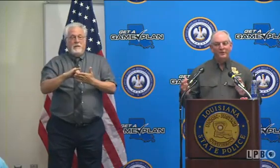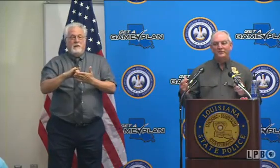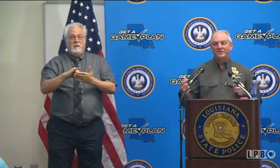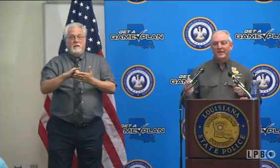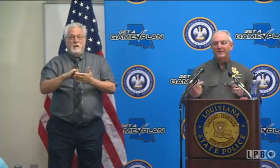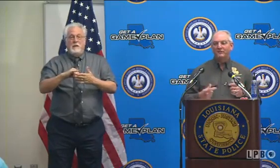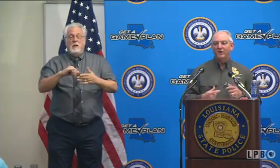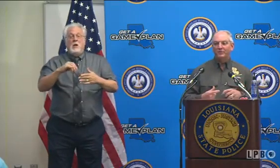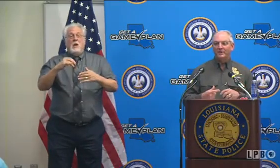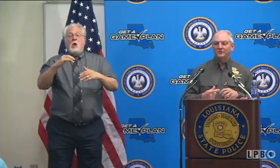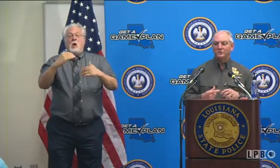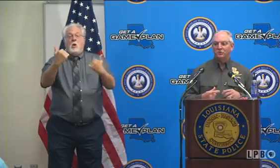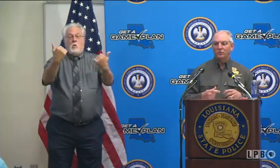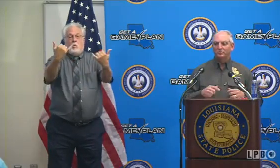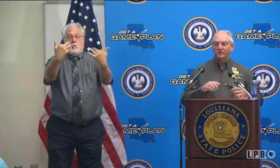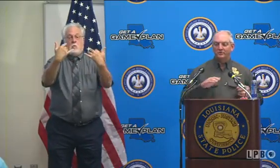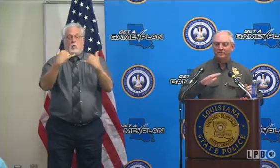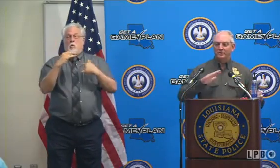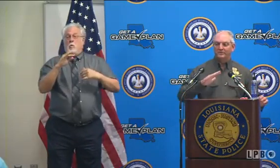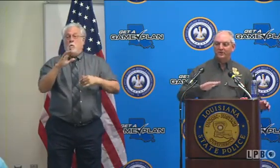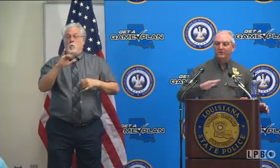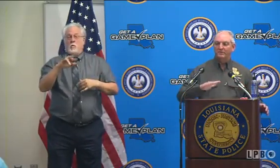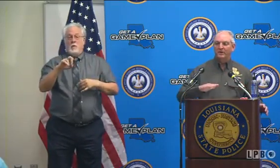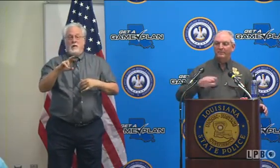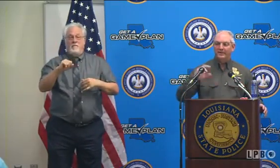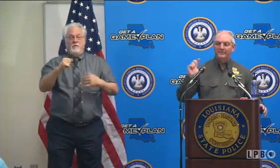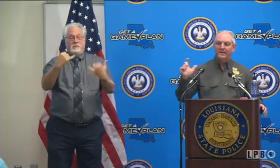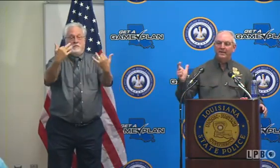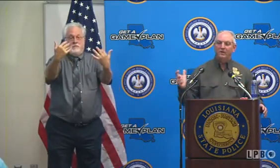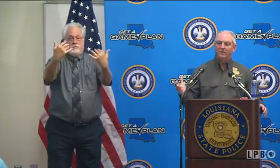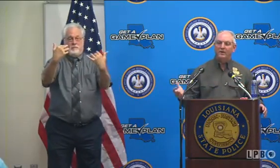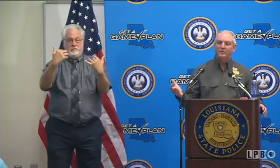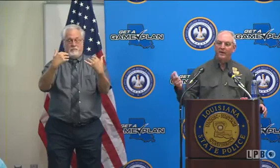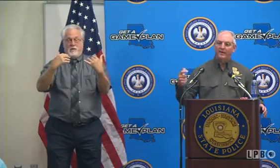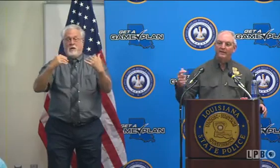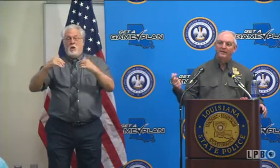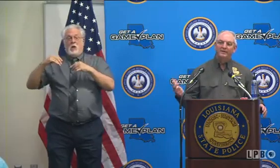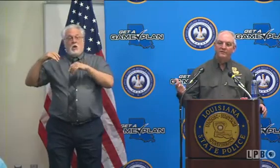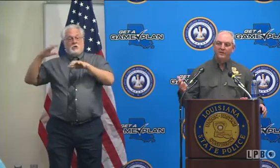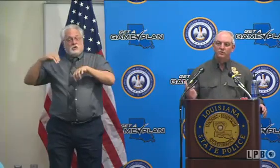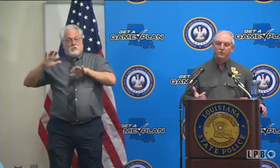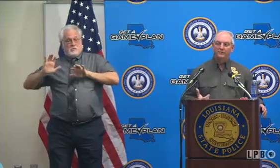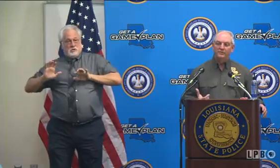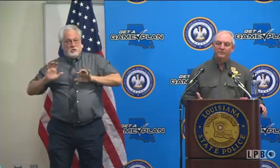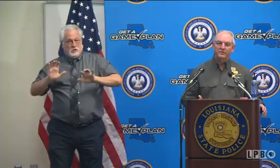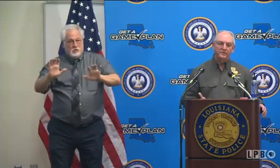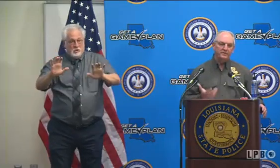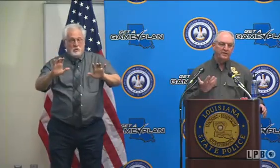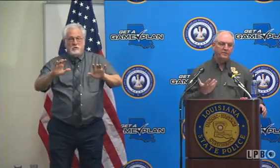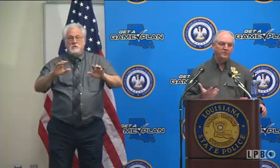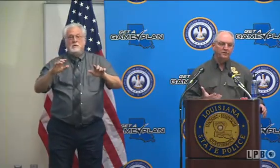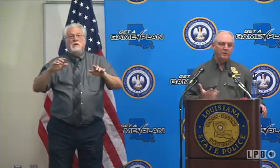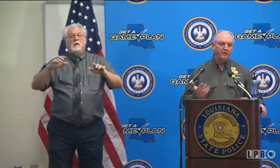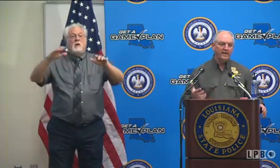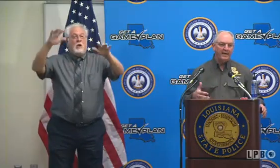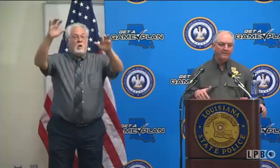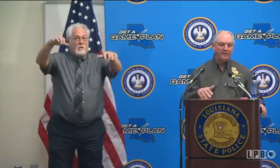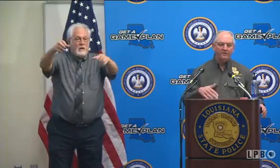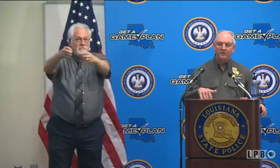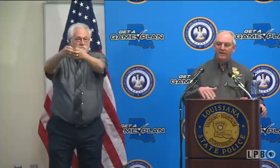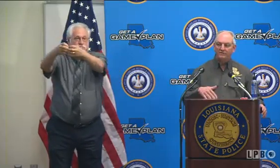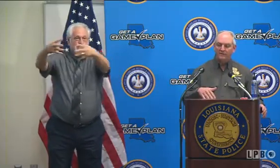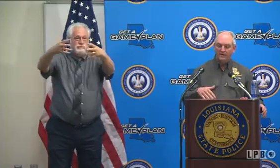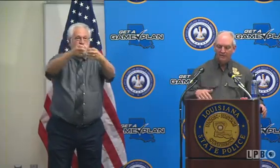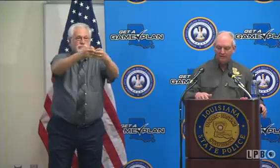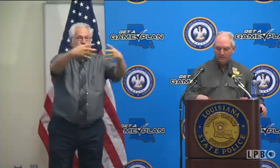rivers can't flow because the storm surge is holding them up, it doesn't take a whole lot of rain for those rivers to continue to swell and have